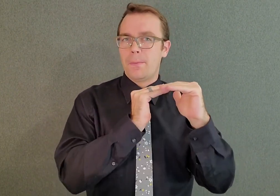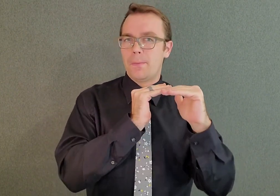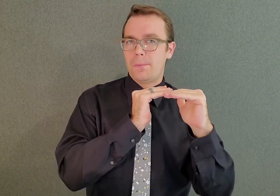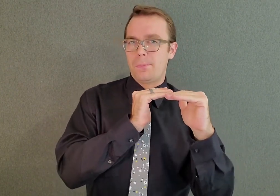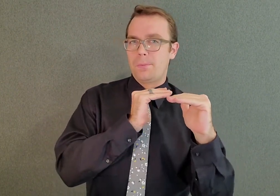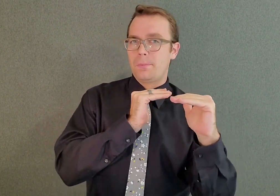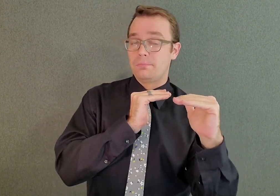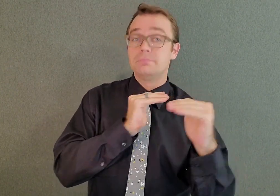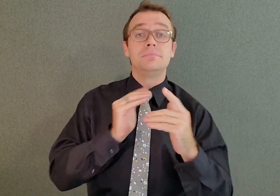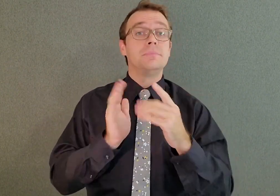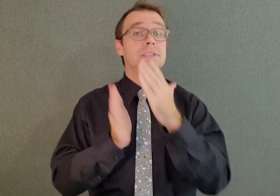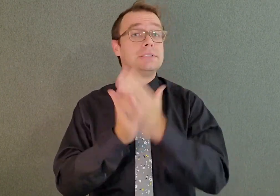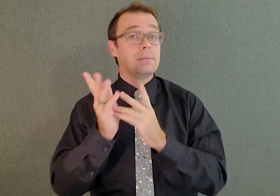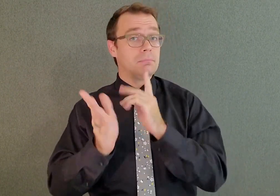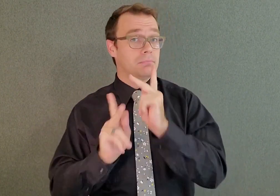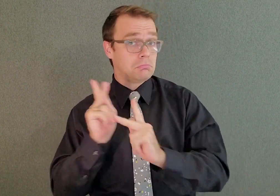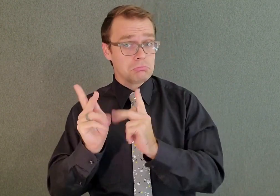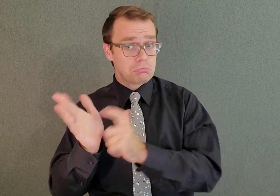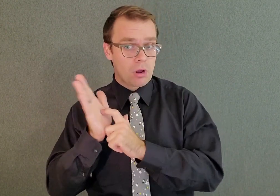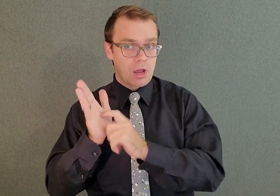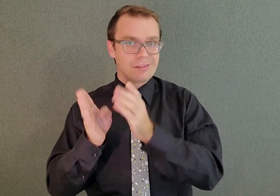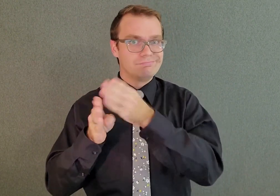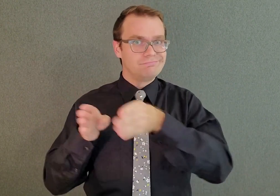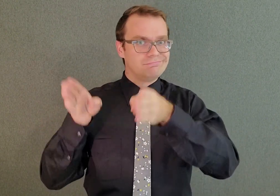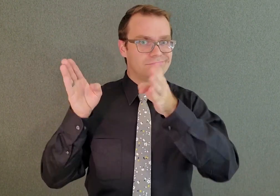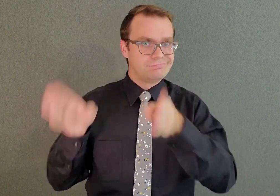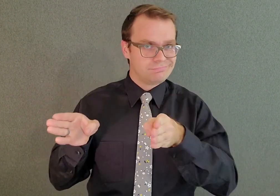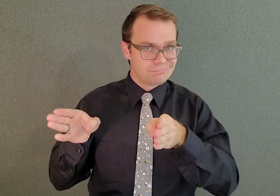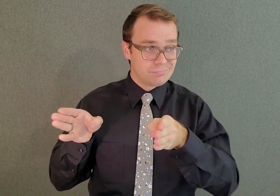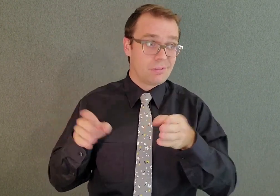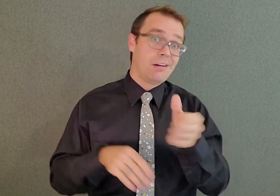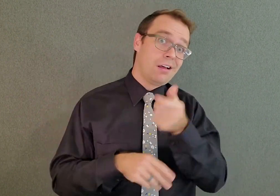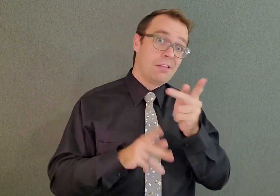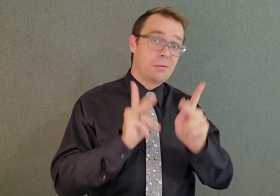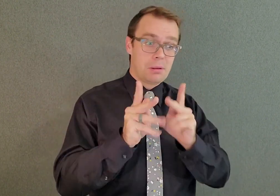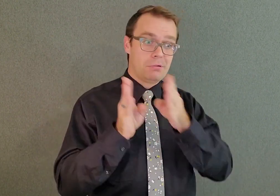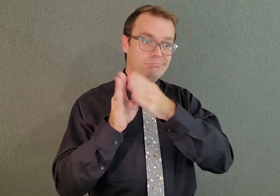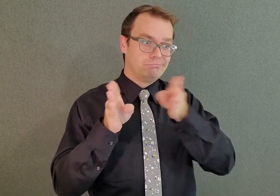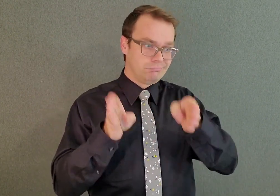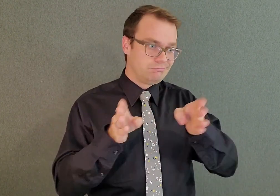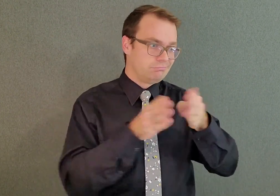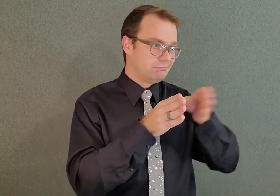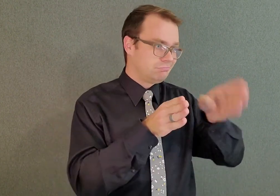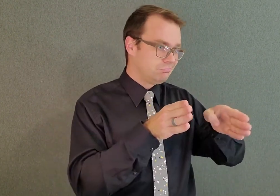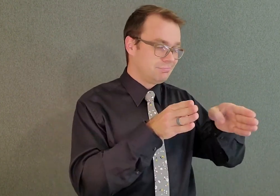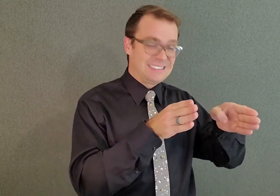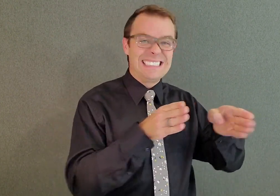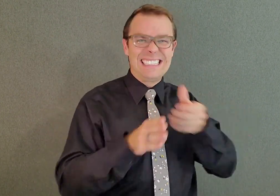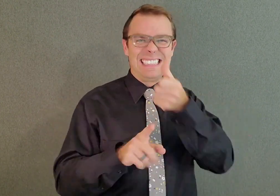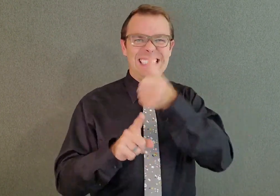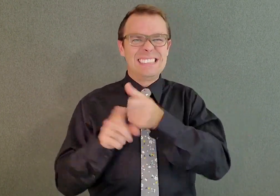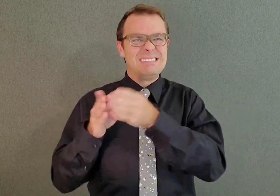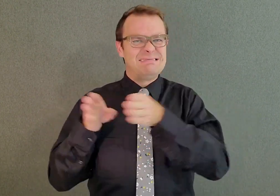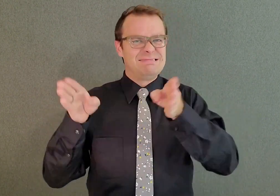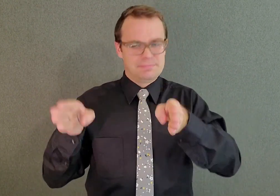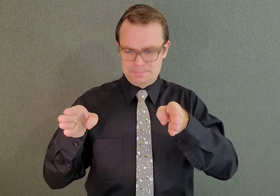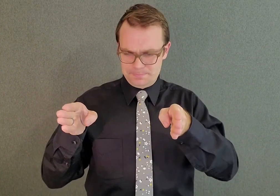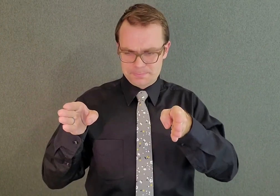will require a block of care, while others may require 2 or more. Each block is broken into a number